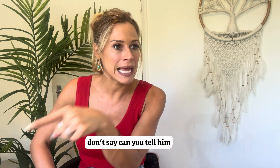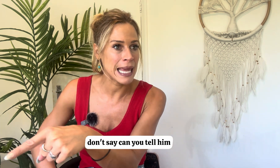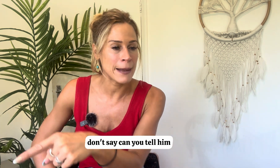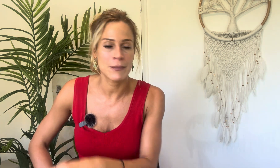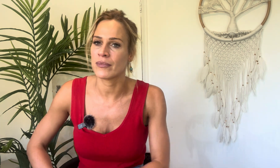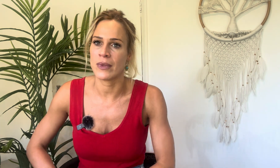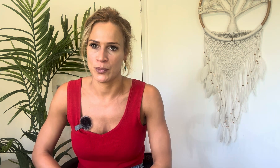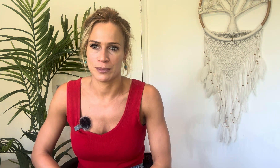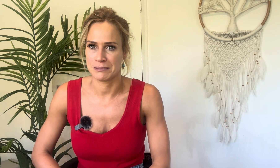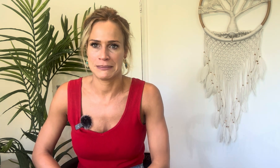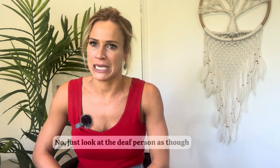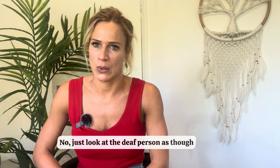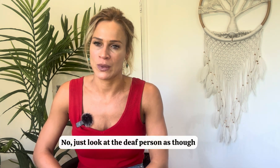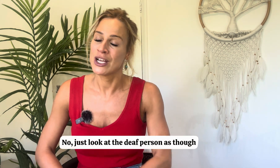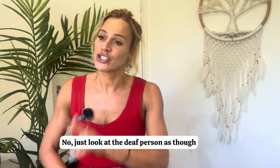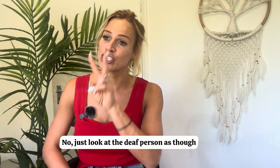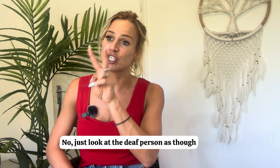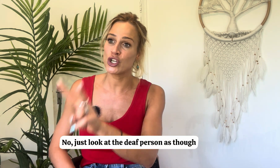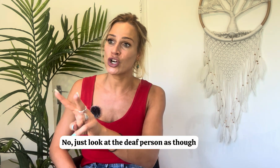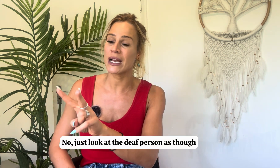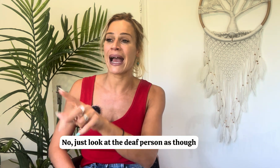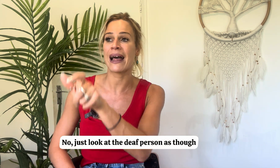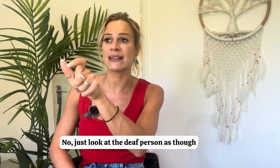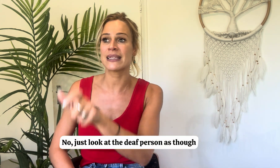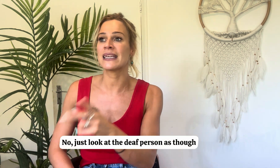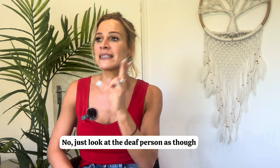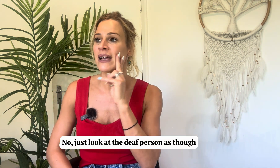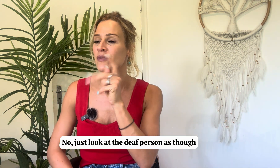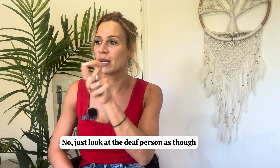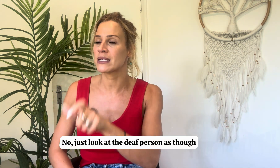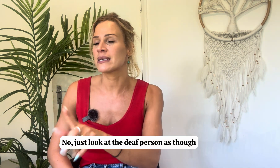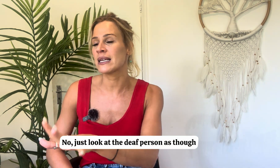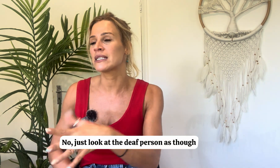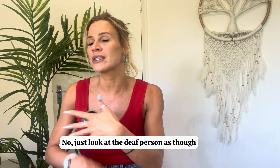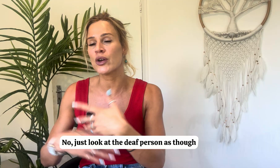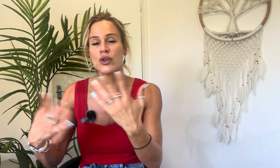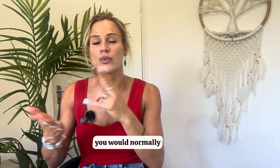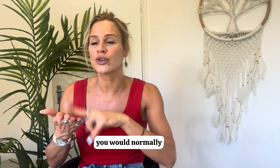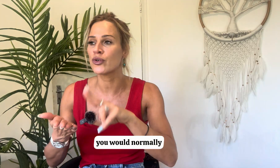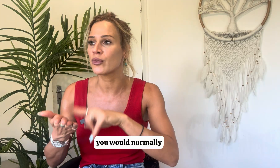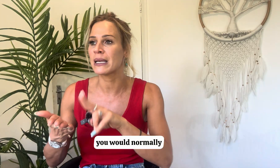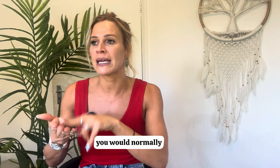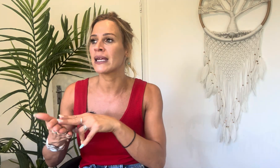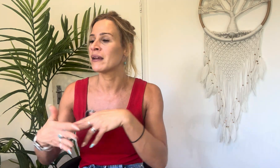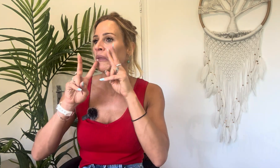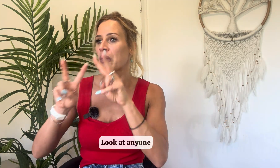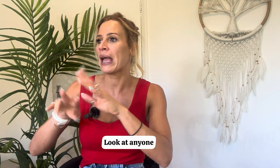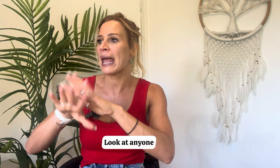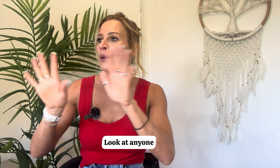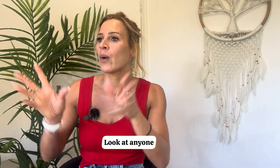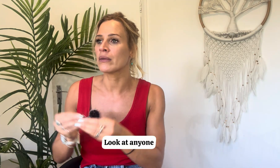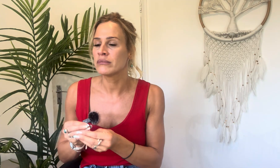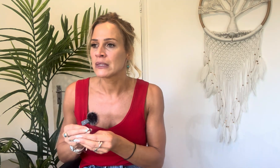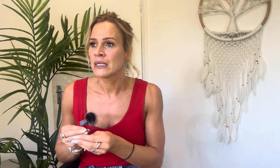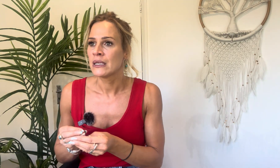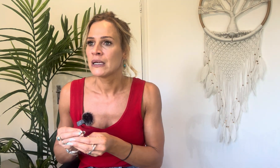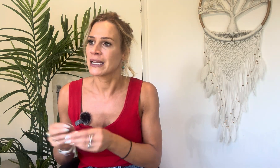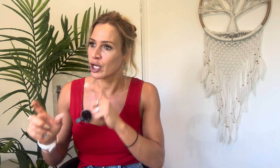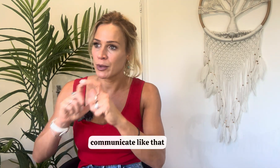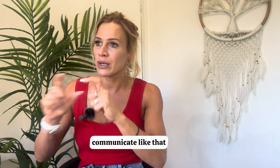him? No. Just look at the deaf person as though you would normally look at anyone and communicate